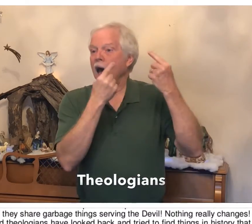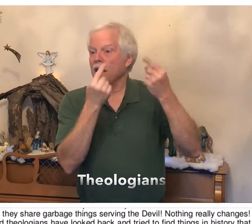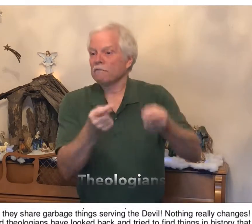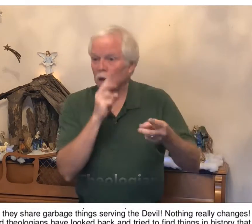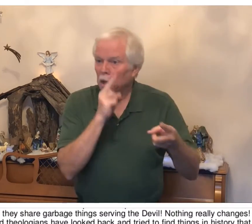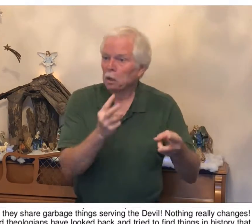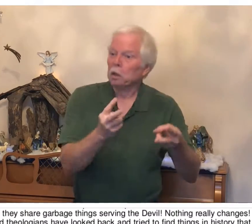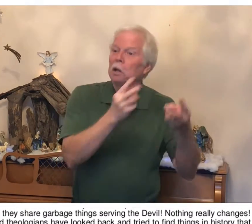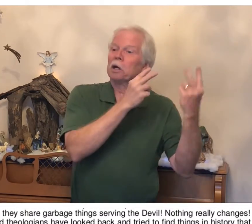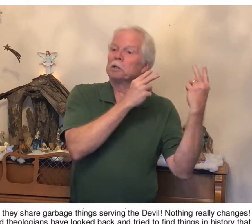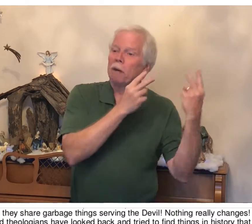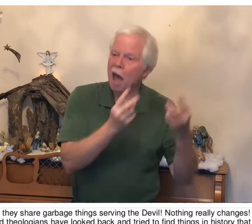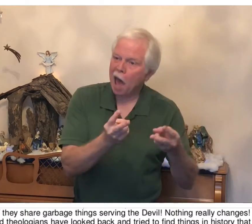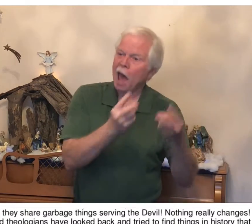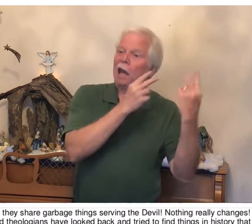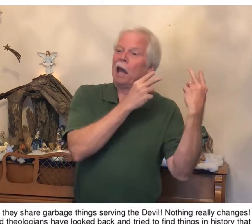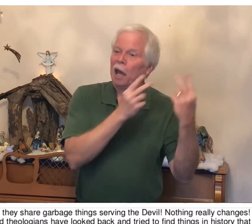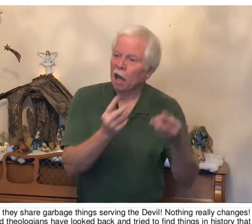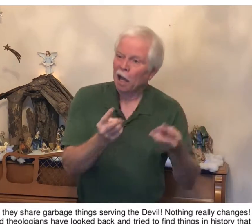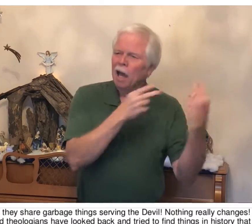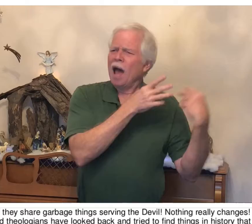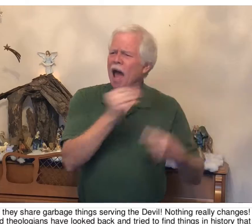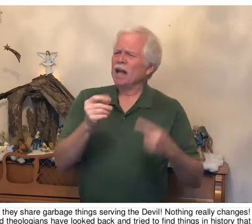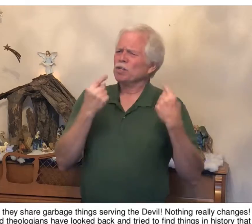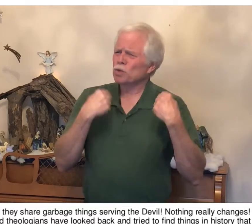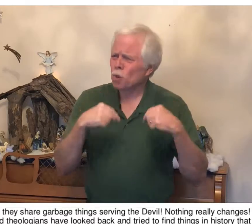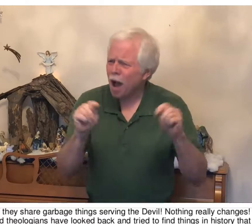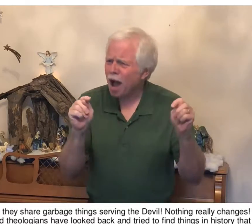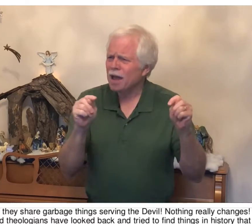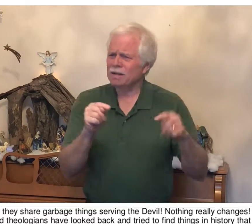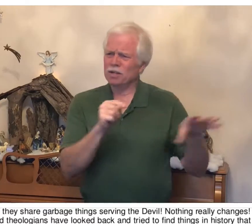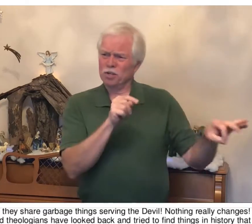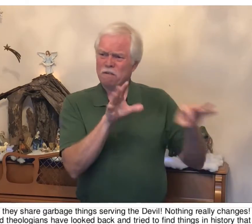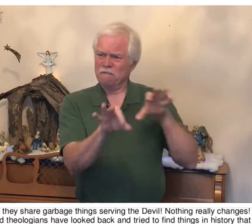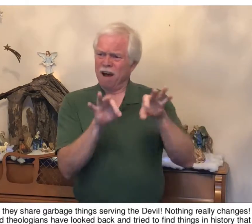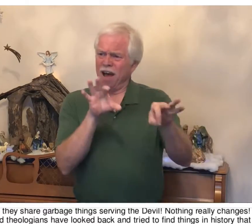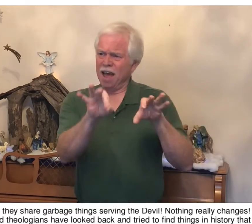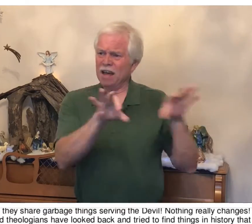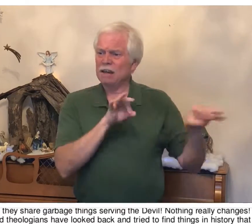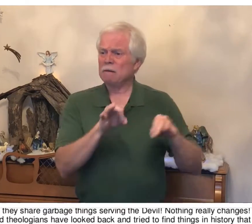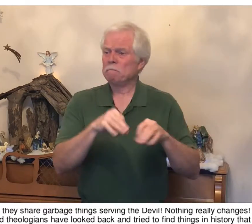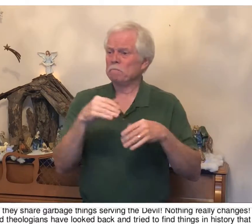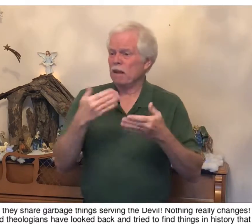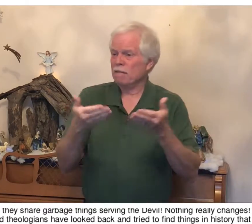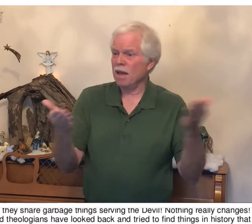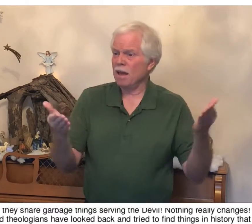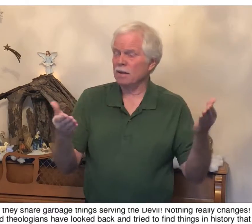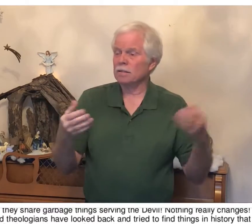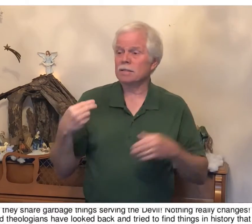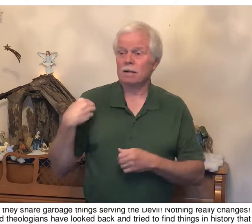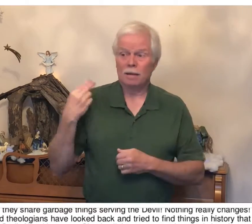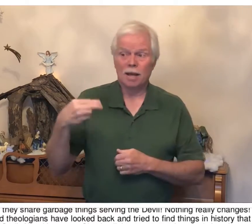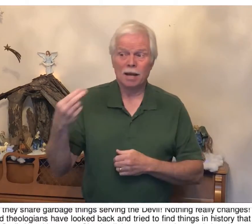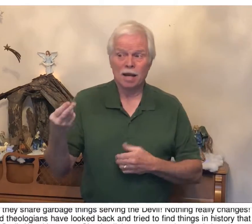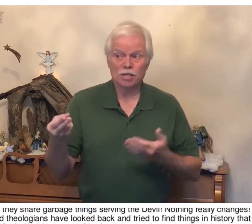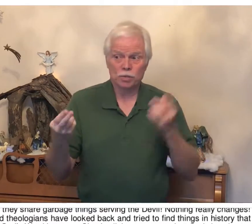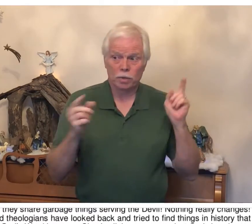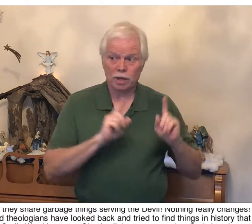looked back and tried to find things in history